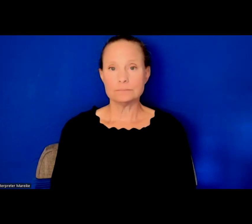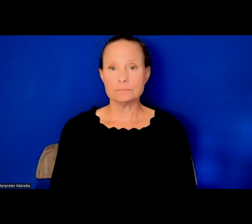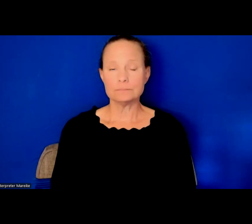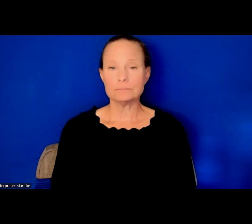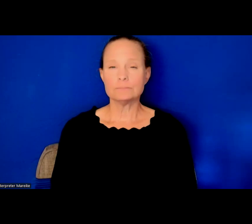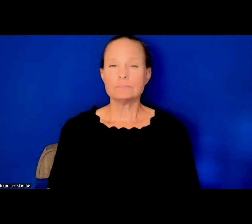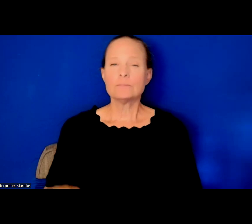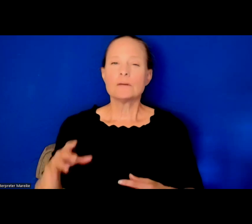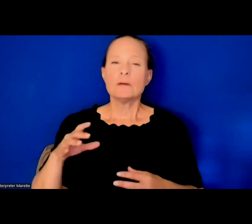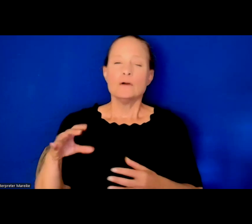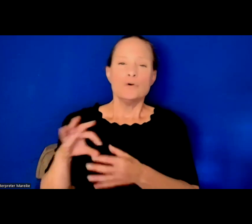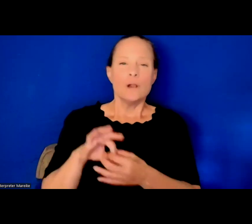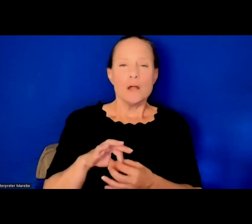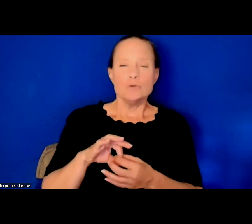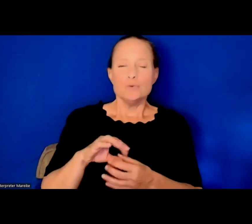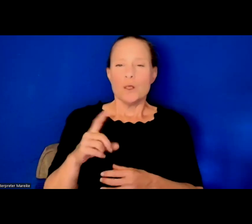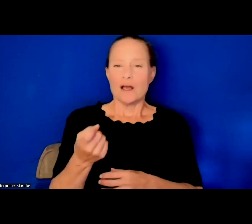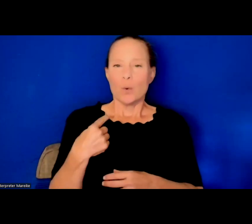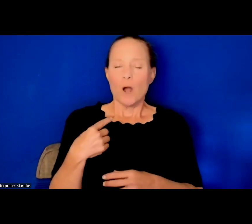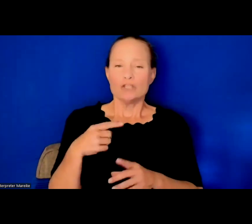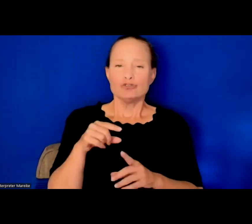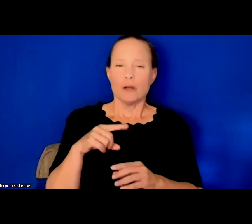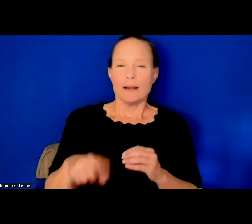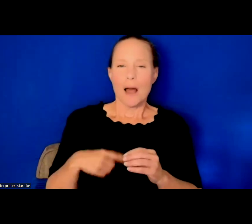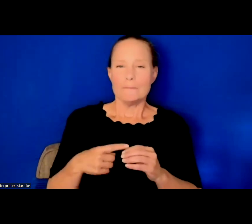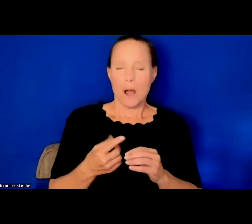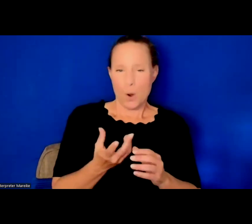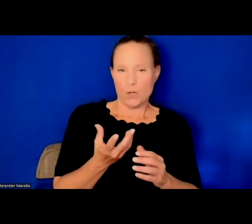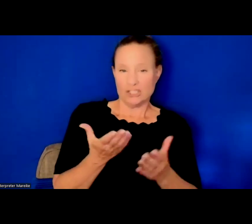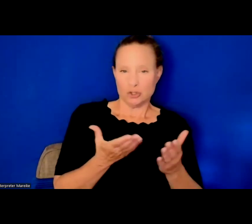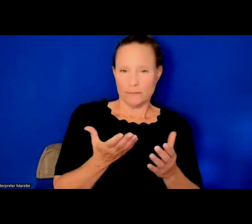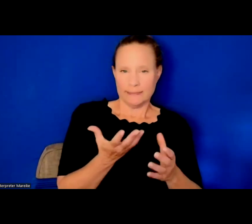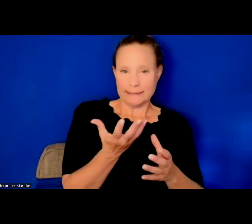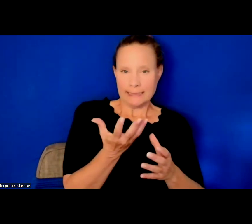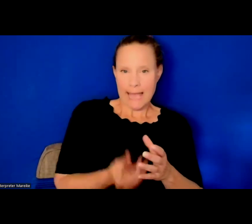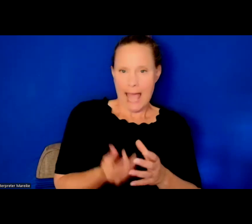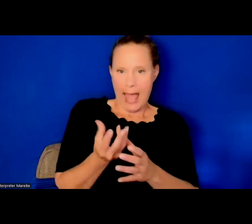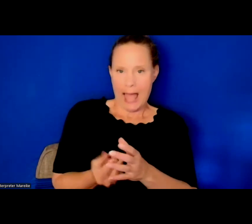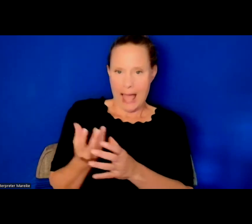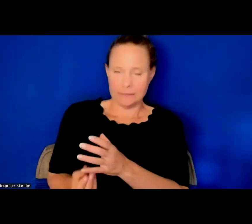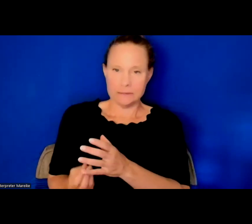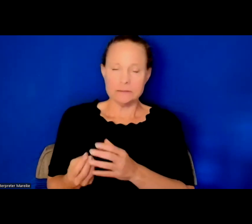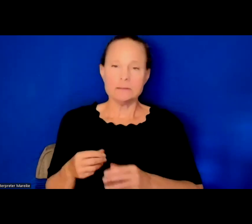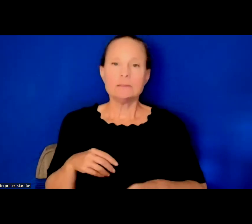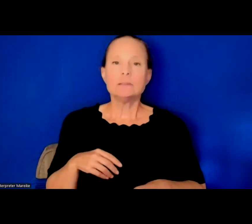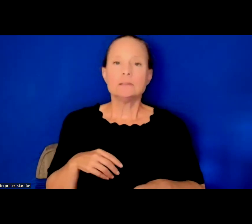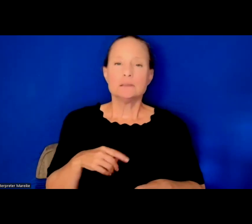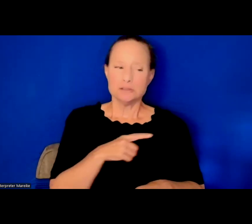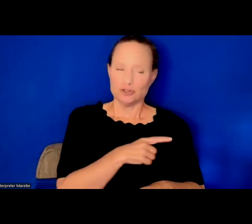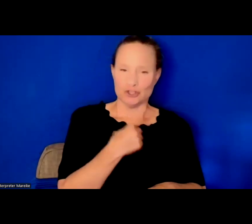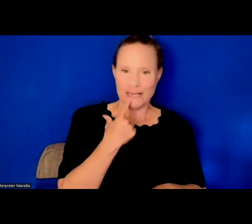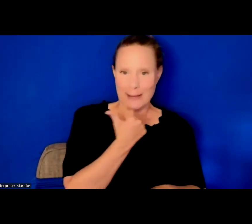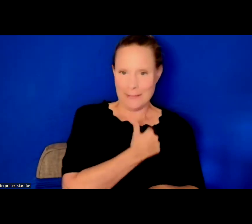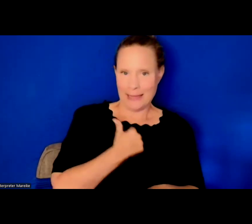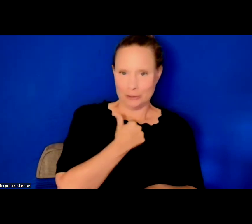Back to the question at the beginning where somebody asked about gaps in service. She states she apologizes, she was